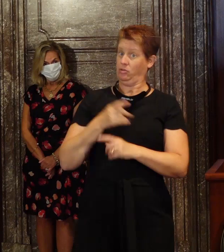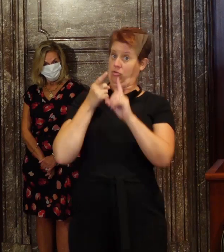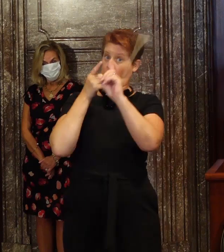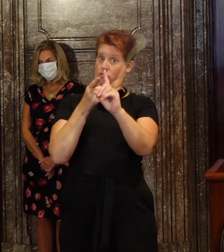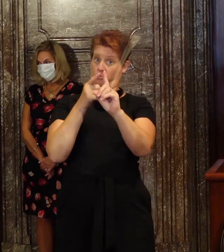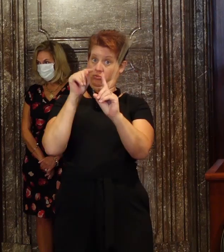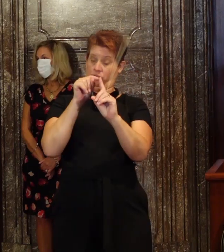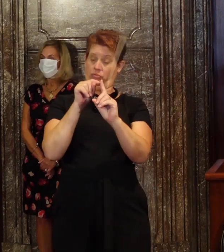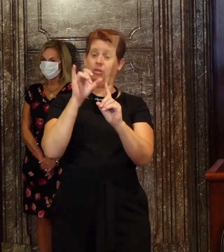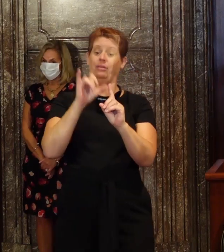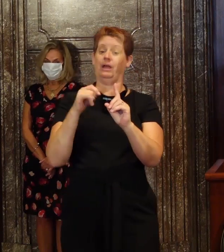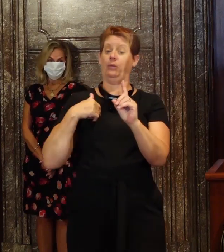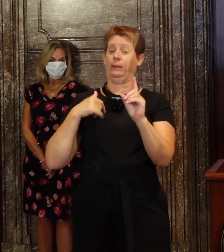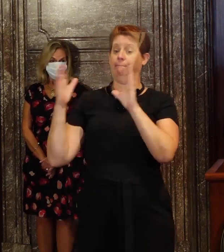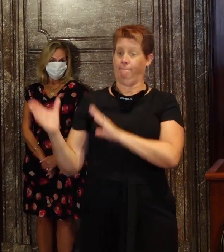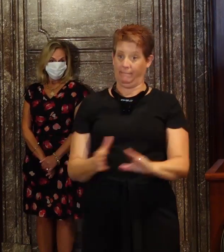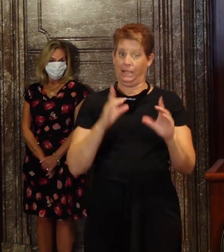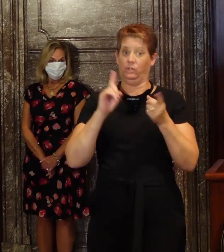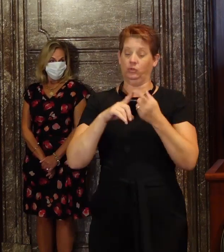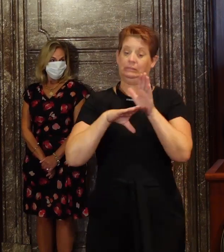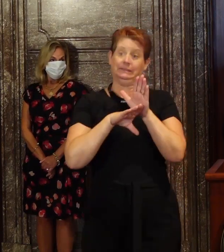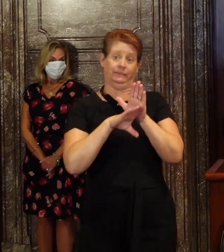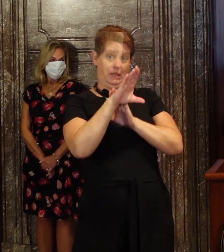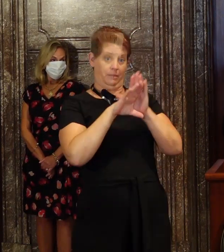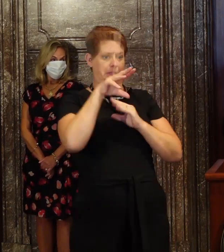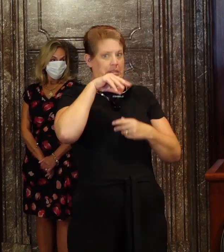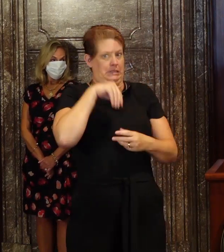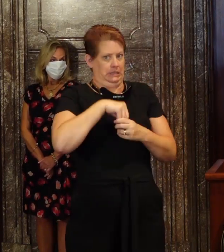target for having developed indoor visitation